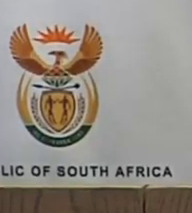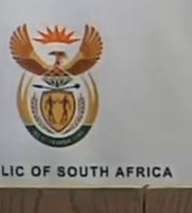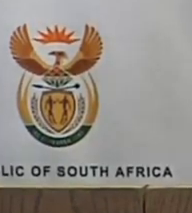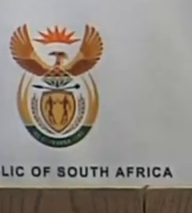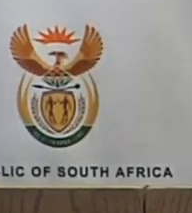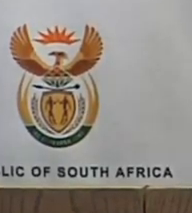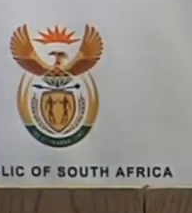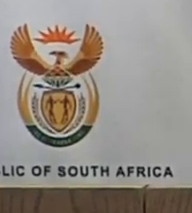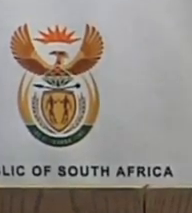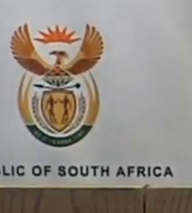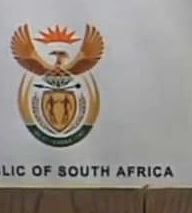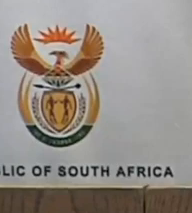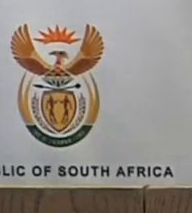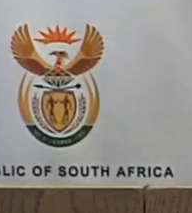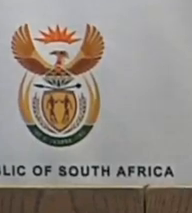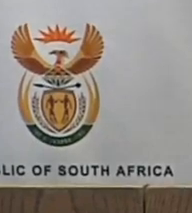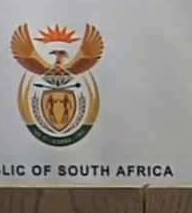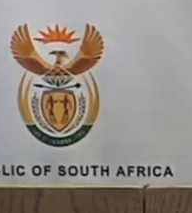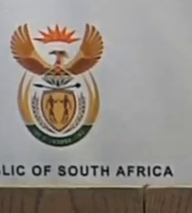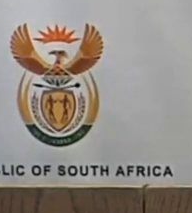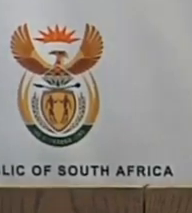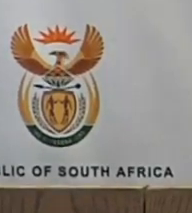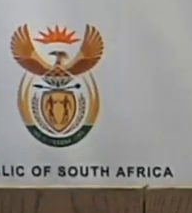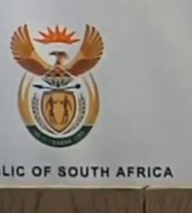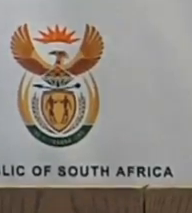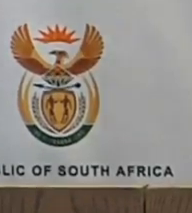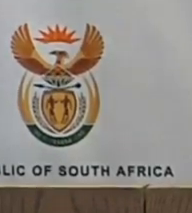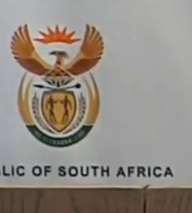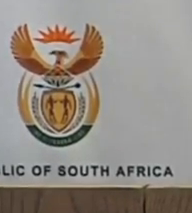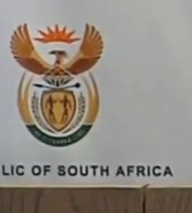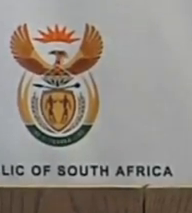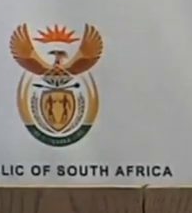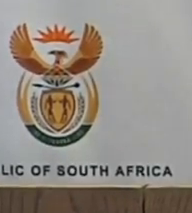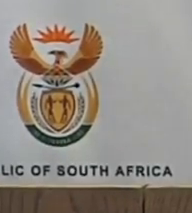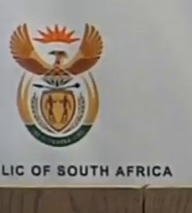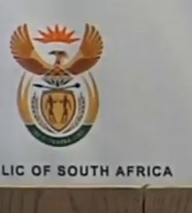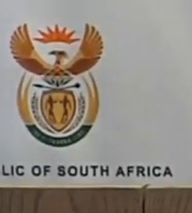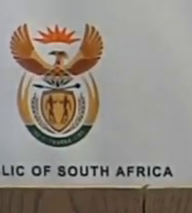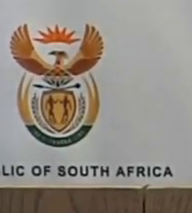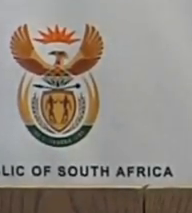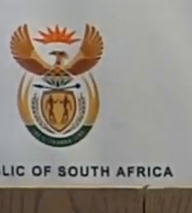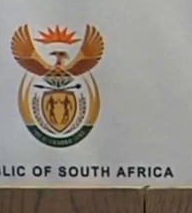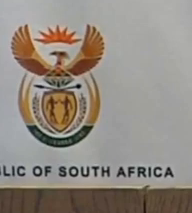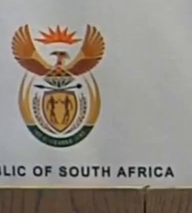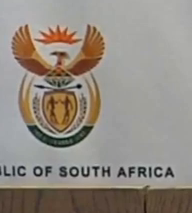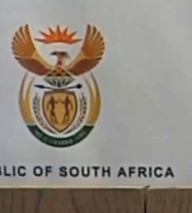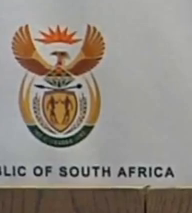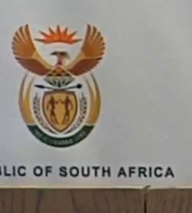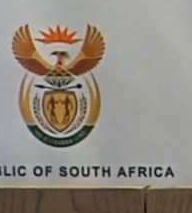of how to handle, when to bury, how to do everything around a person who has passed